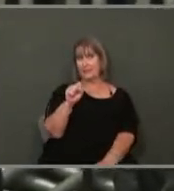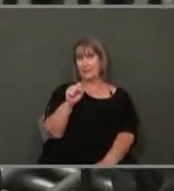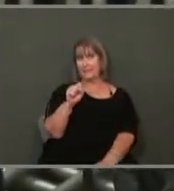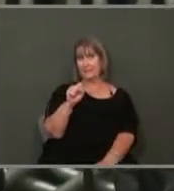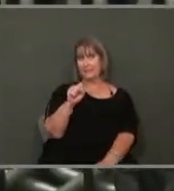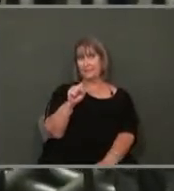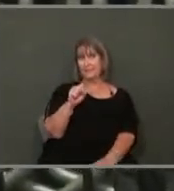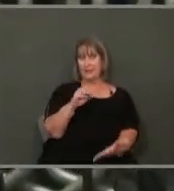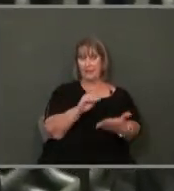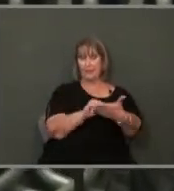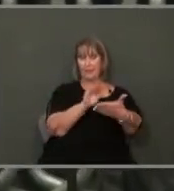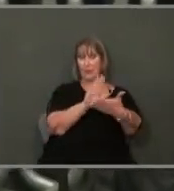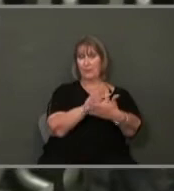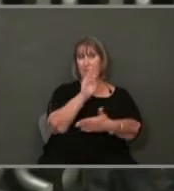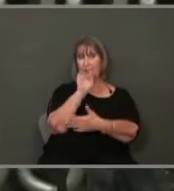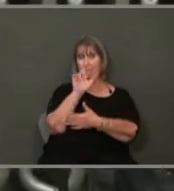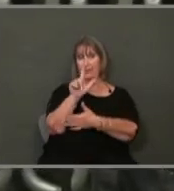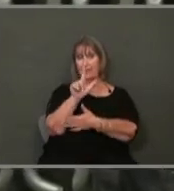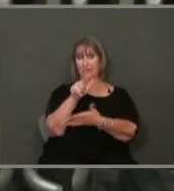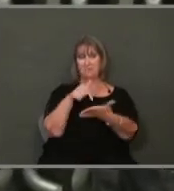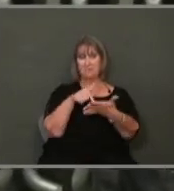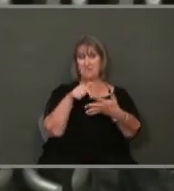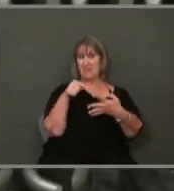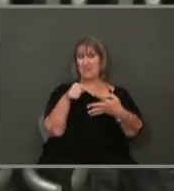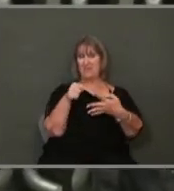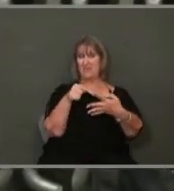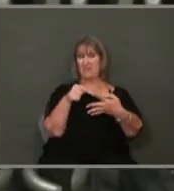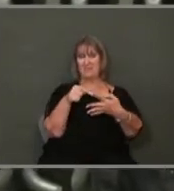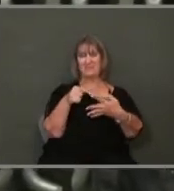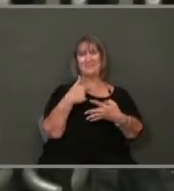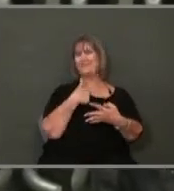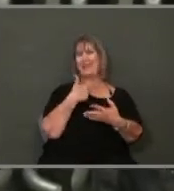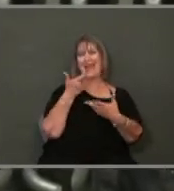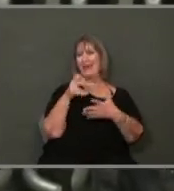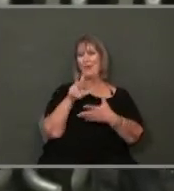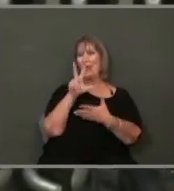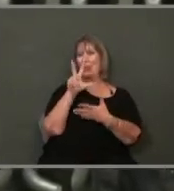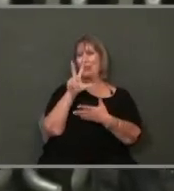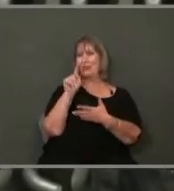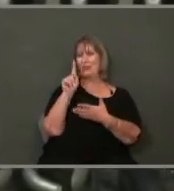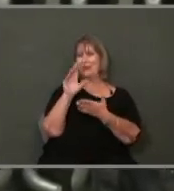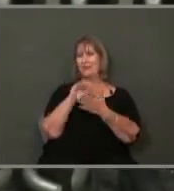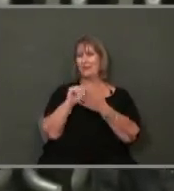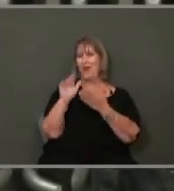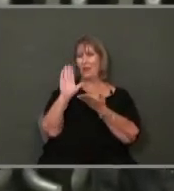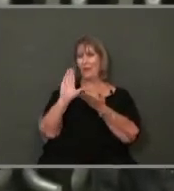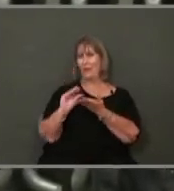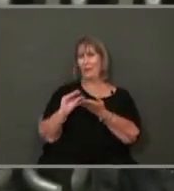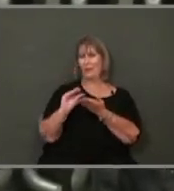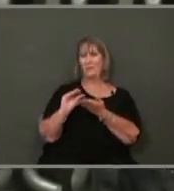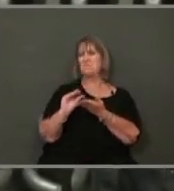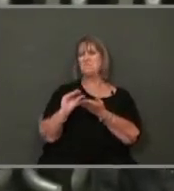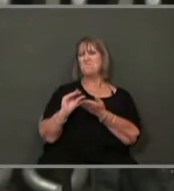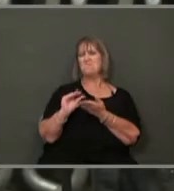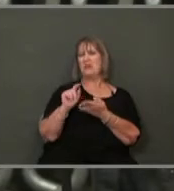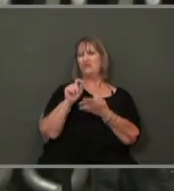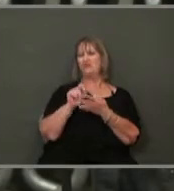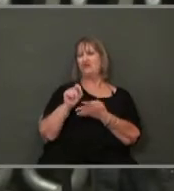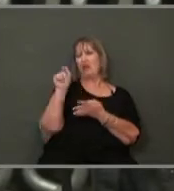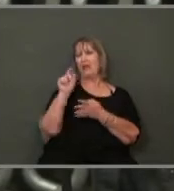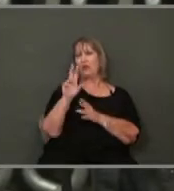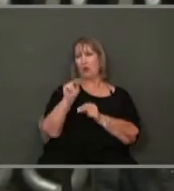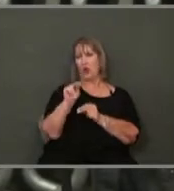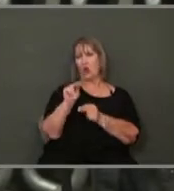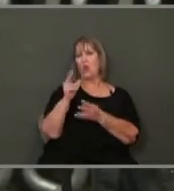opt-out? So you get your bill, and if you don't want to opt out of the credit, then your credit would go to that low-income